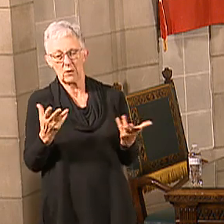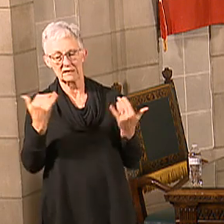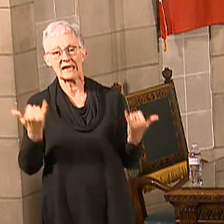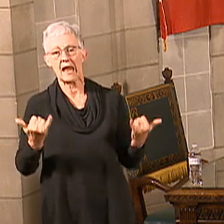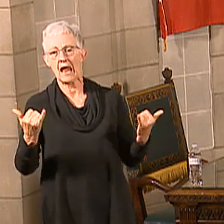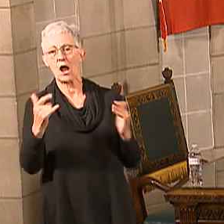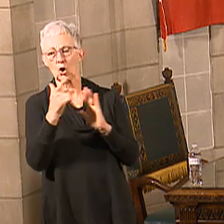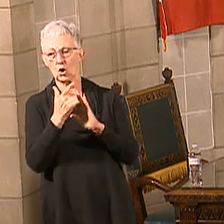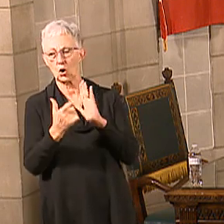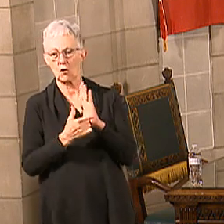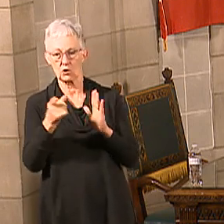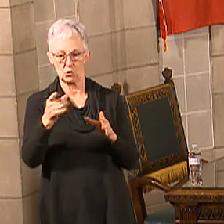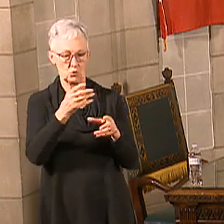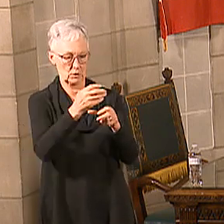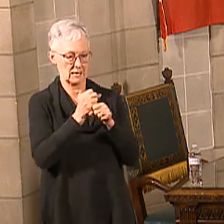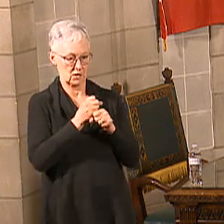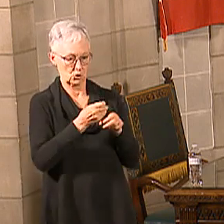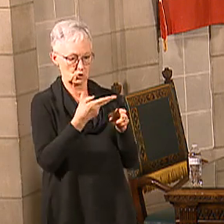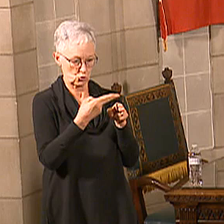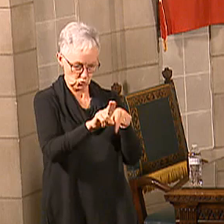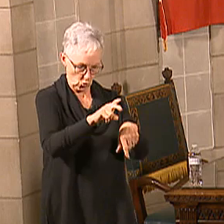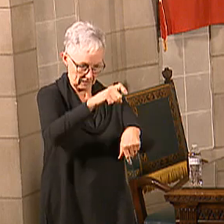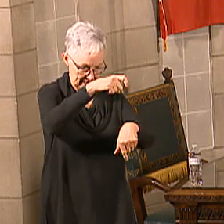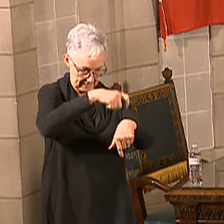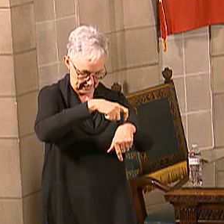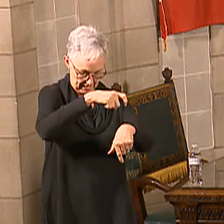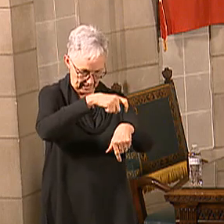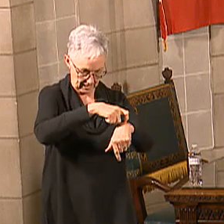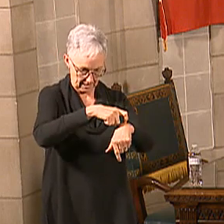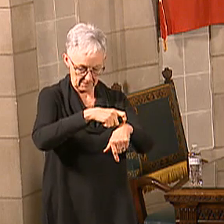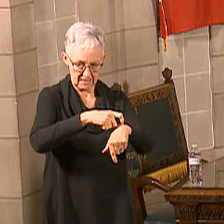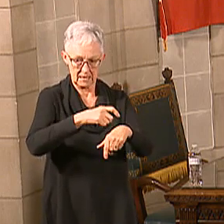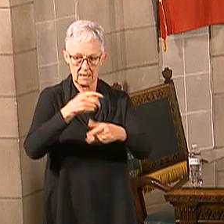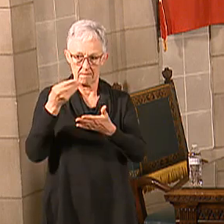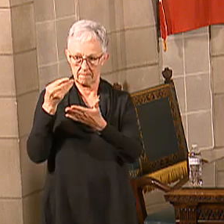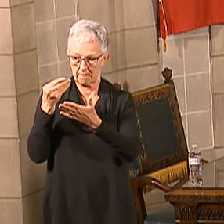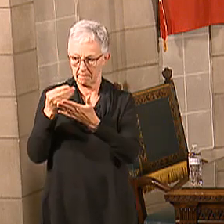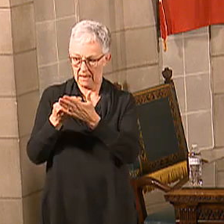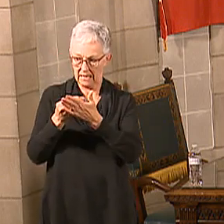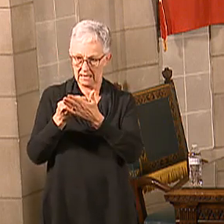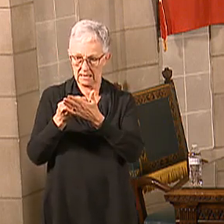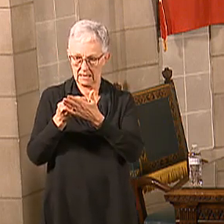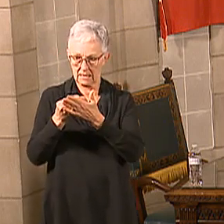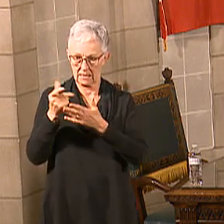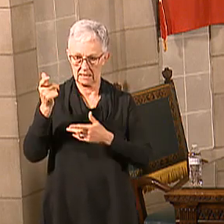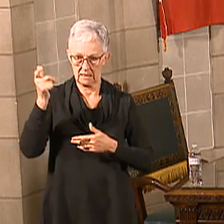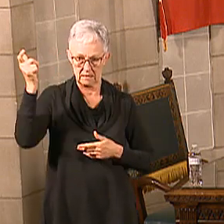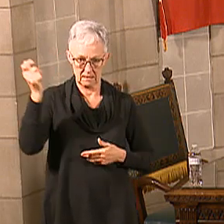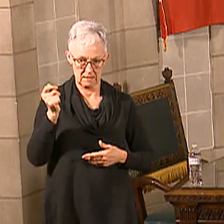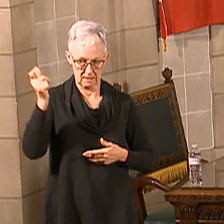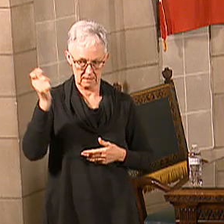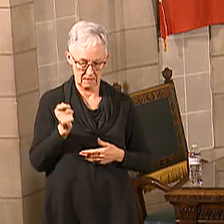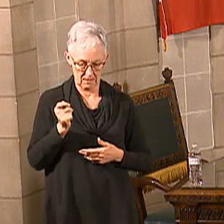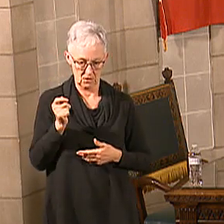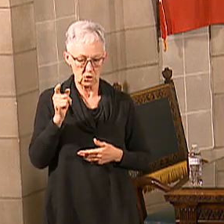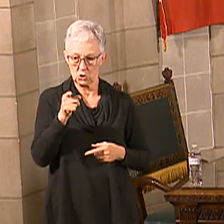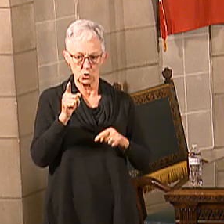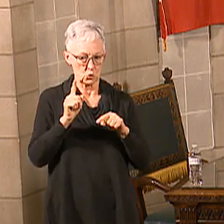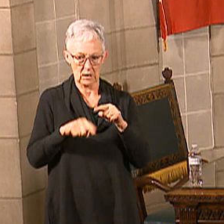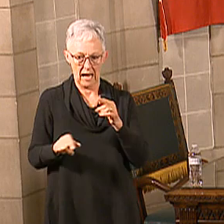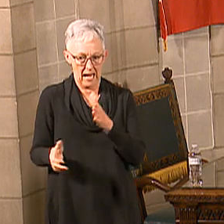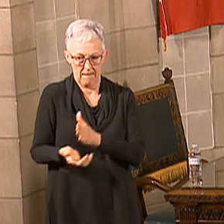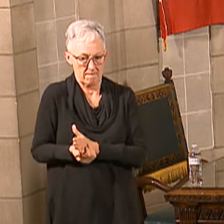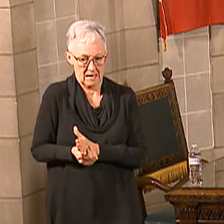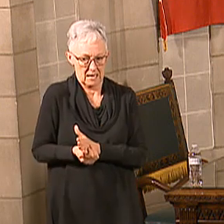have a short-time compensation plan, the statute doesn't provide that you can amend it to extend it, and that's a federal